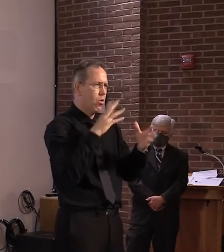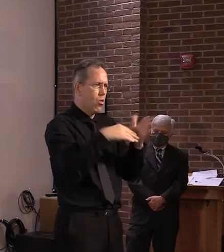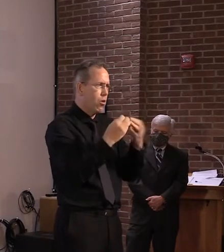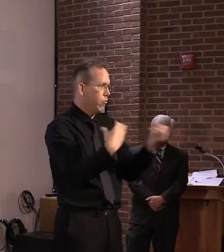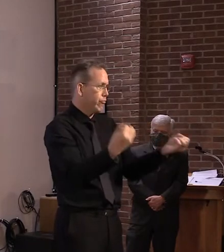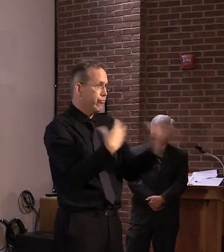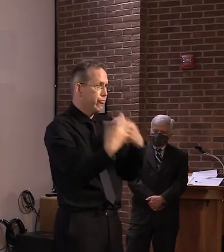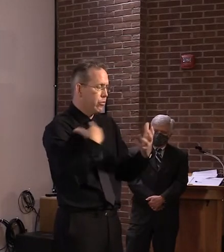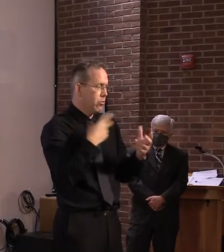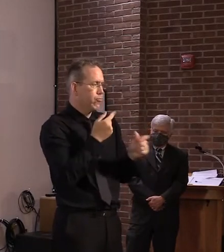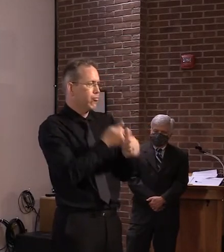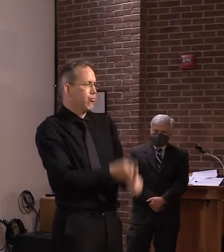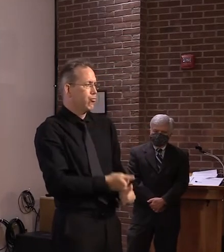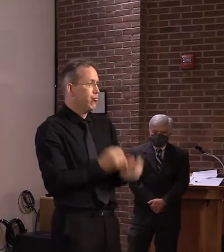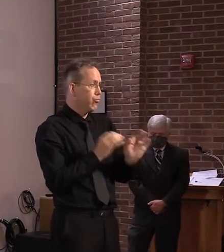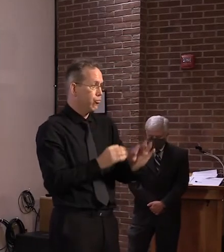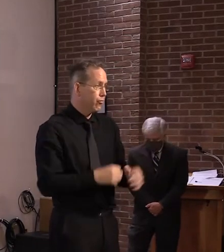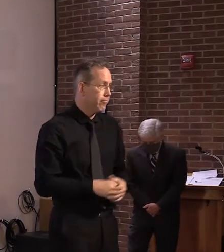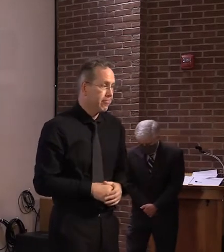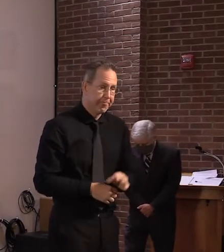All right. Thank you very much.